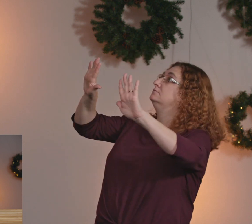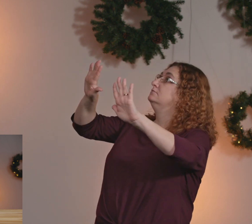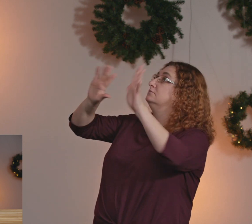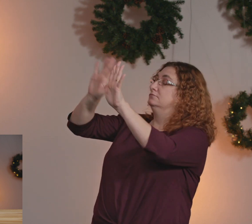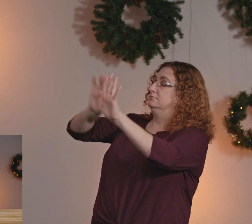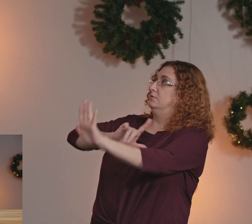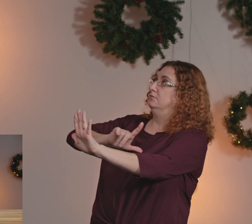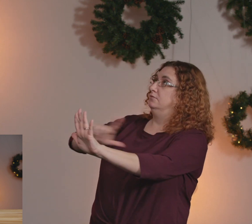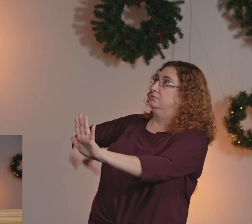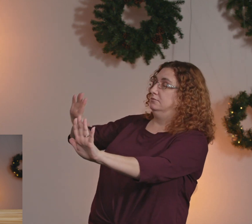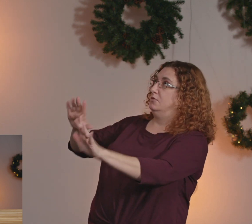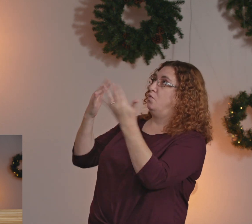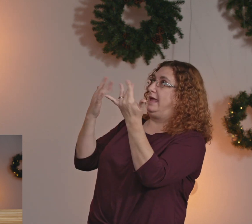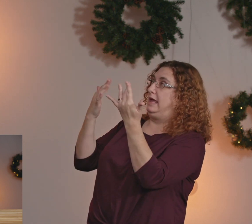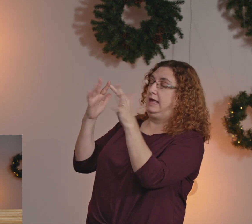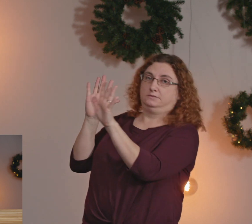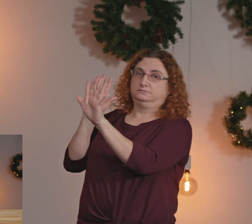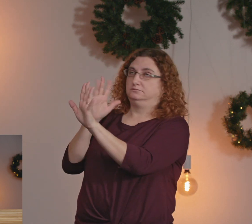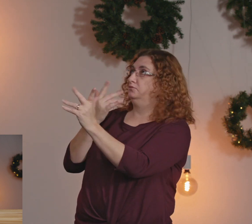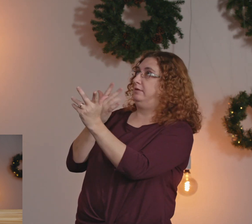Lord, Lord, Lord, just wait, wait, wait, wait.